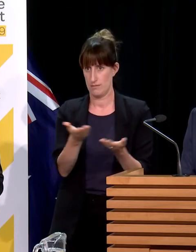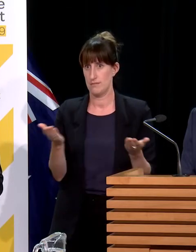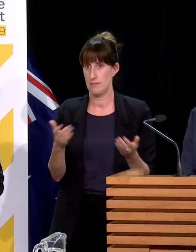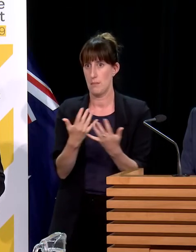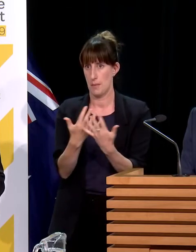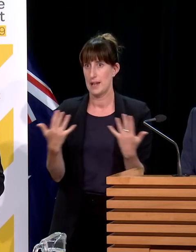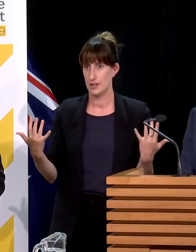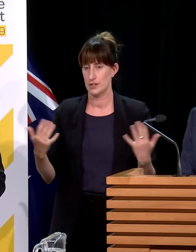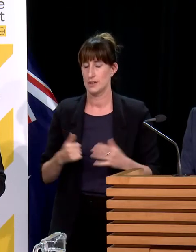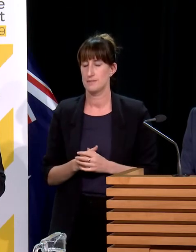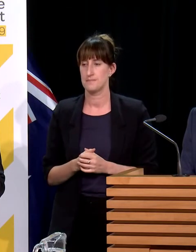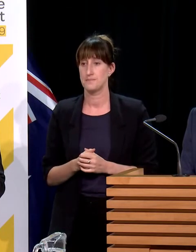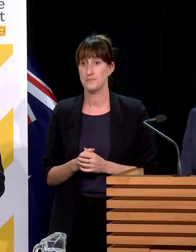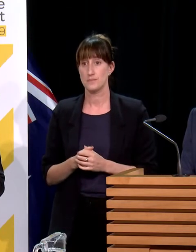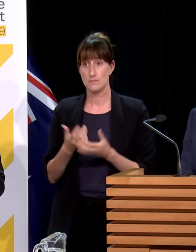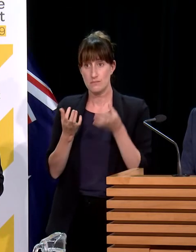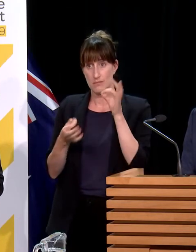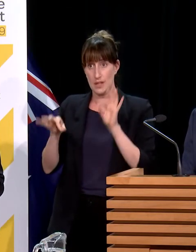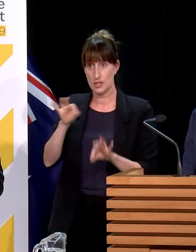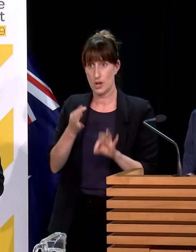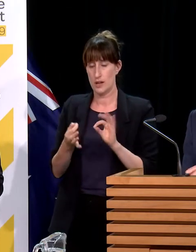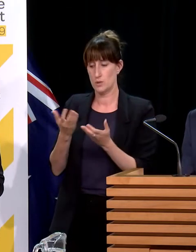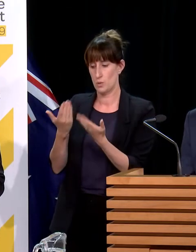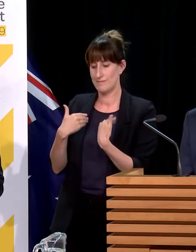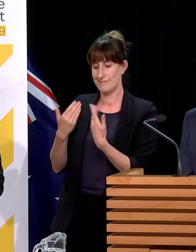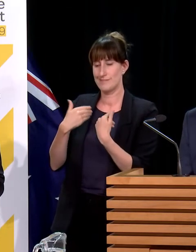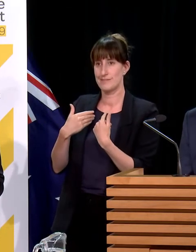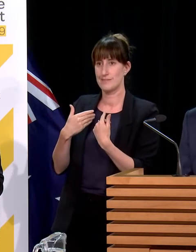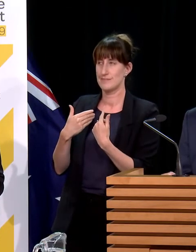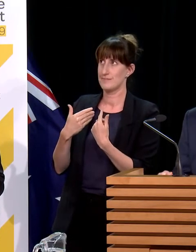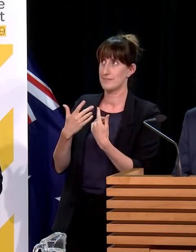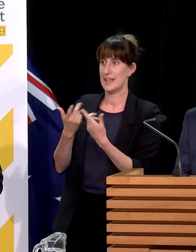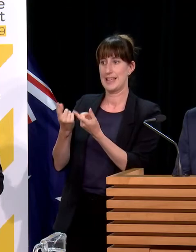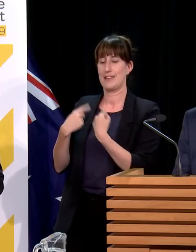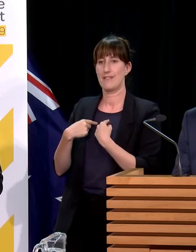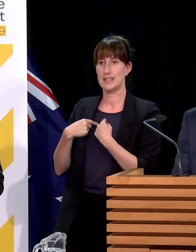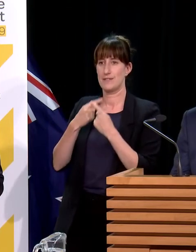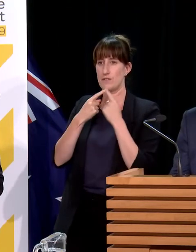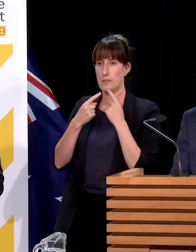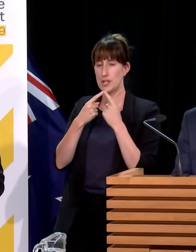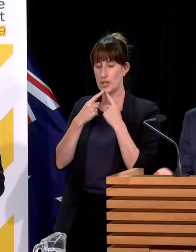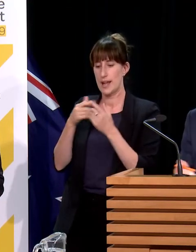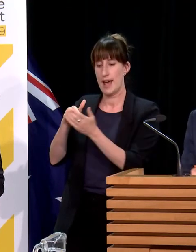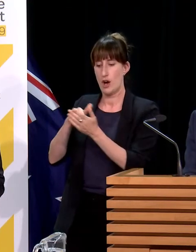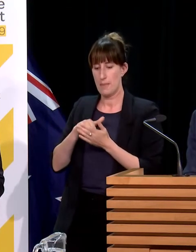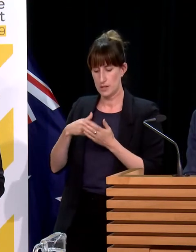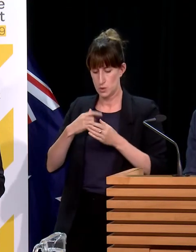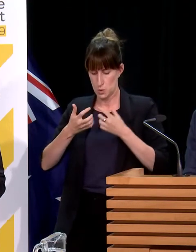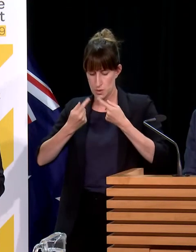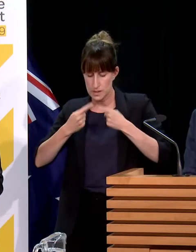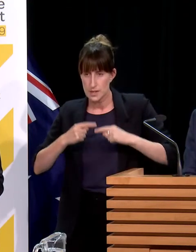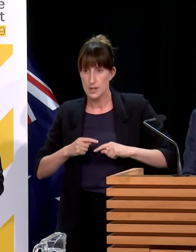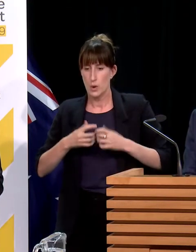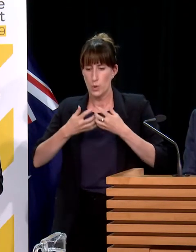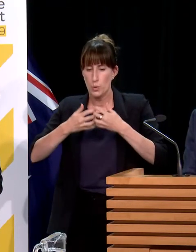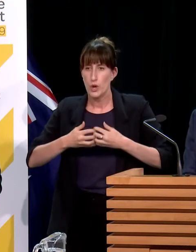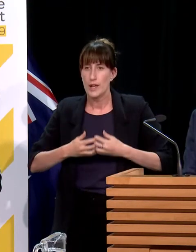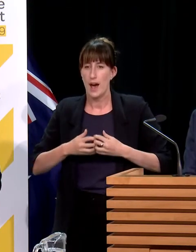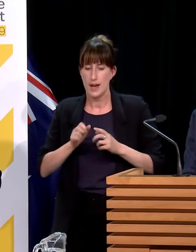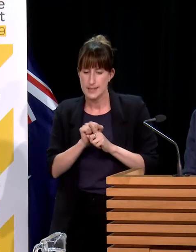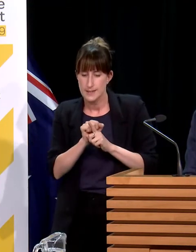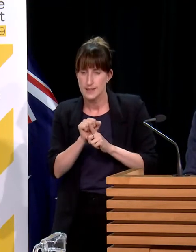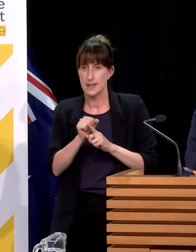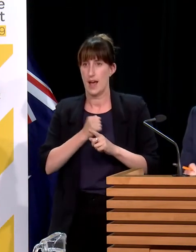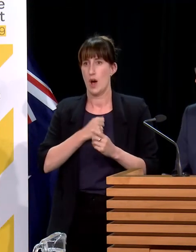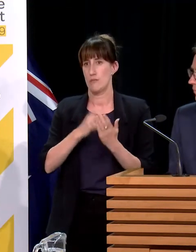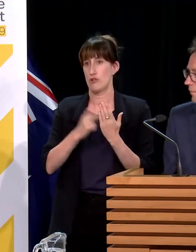us more, then we have the ability to, to fine-tune and refine that program as we go along. But